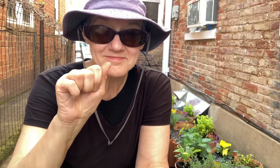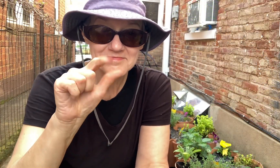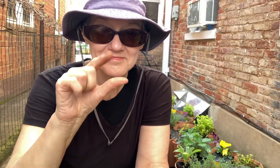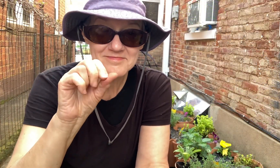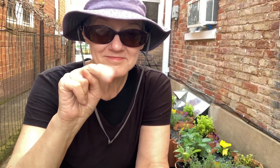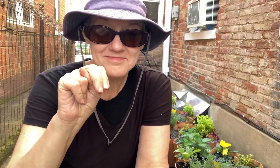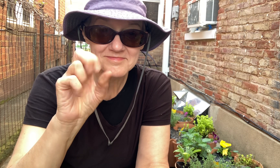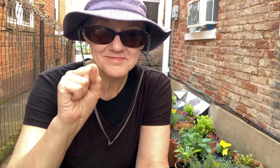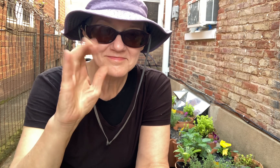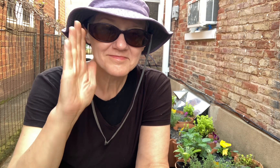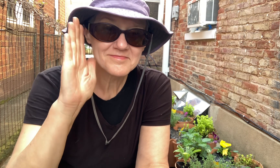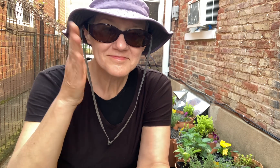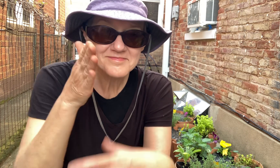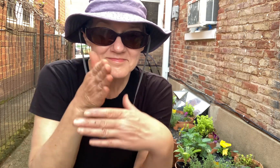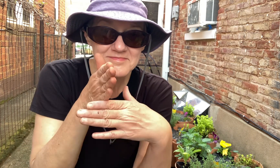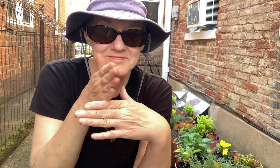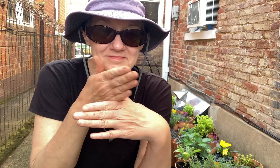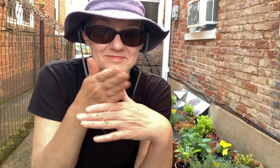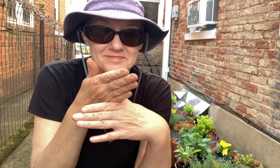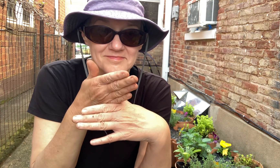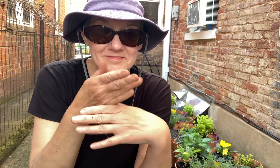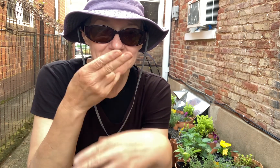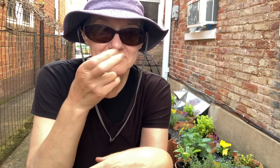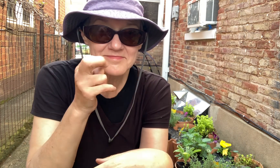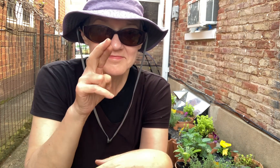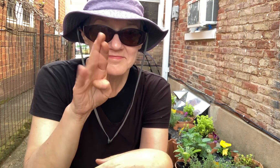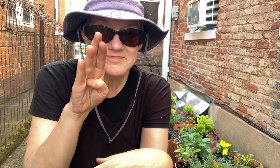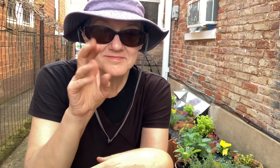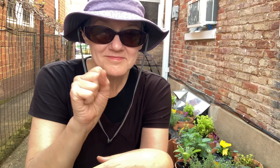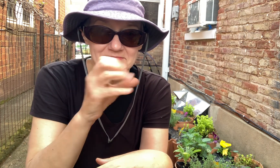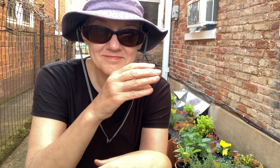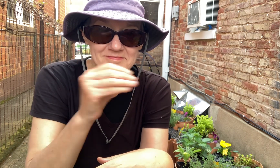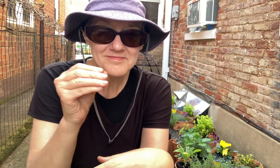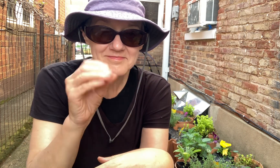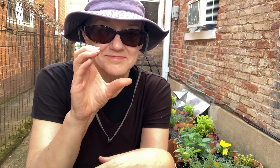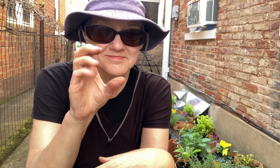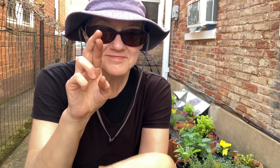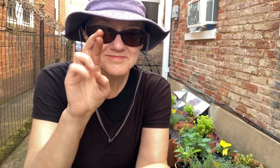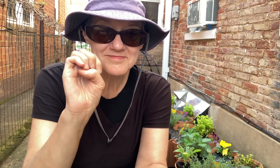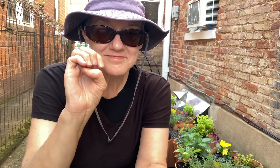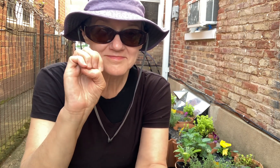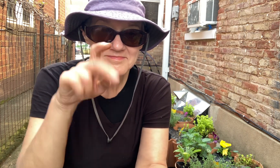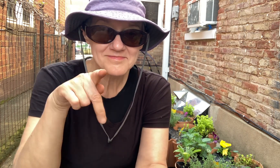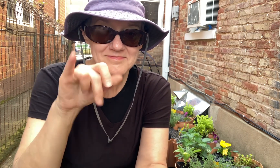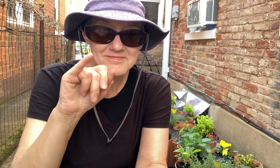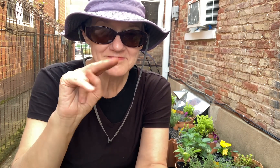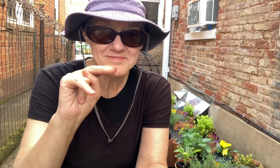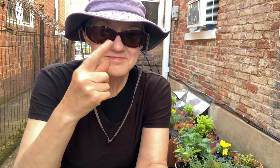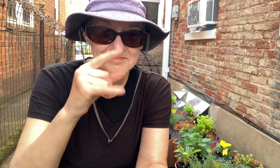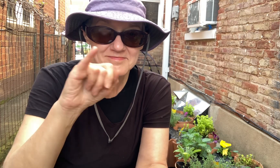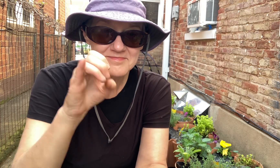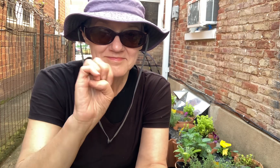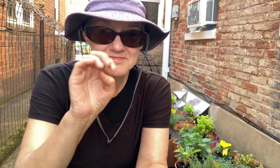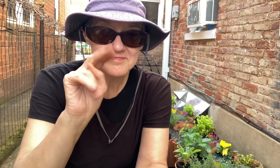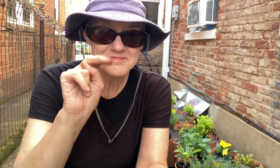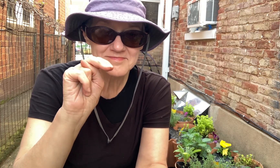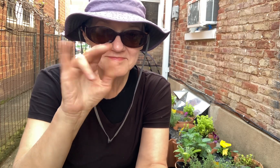Now, snapdragons are going to go between the herbs and the creeping Jenny.